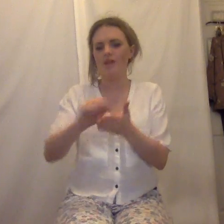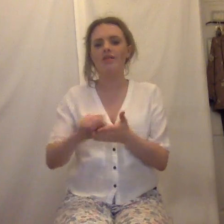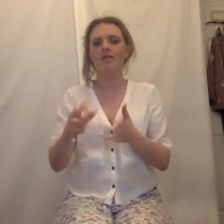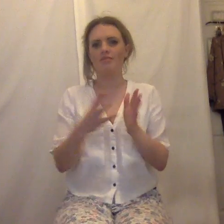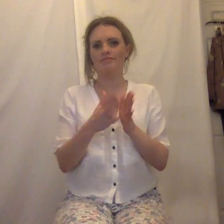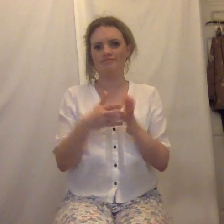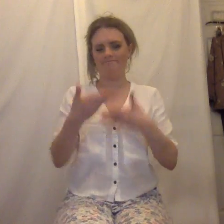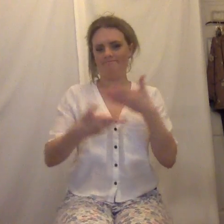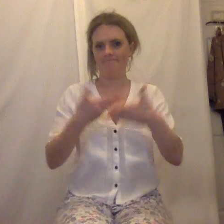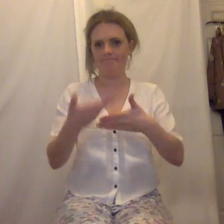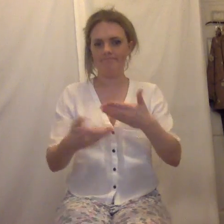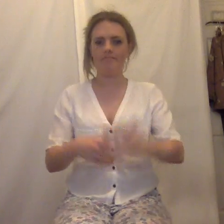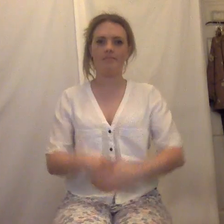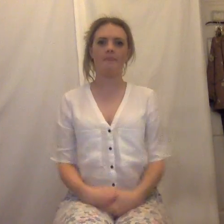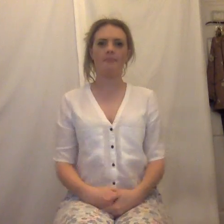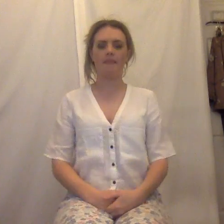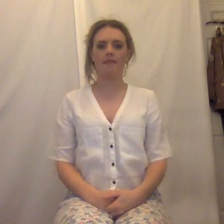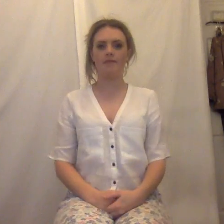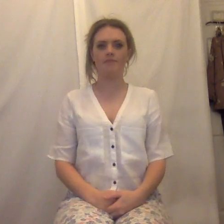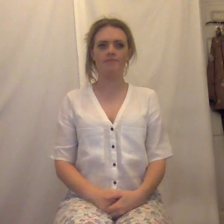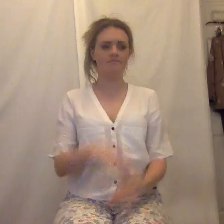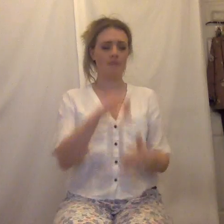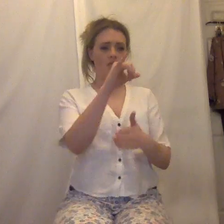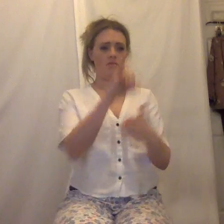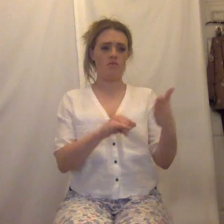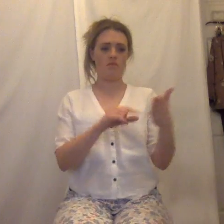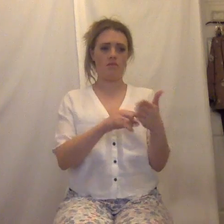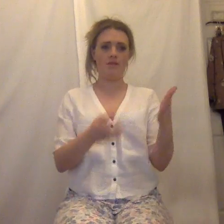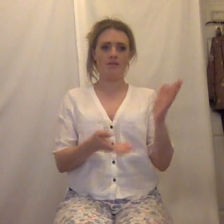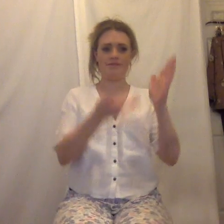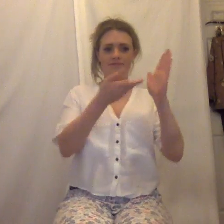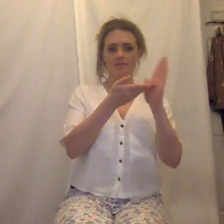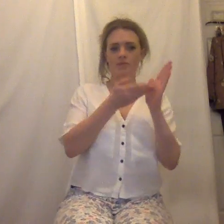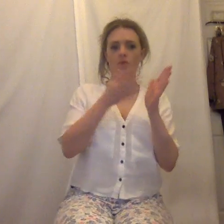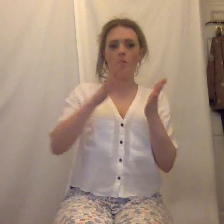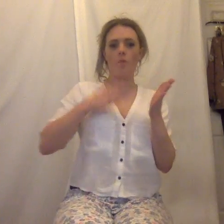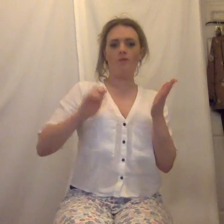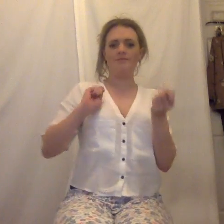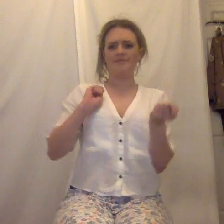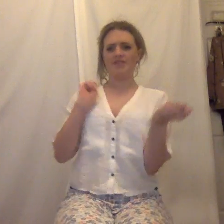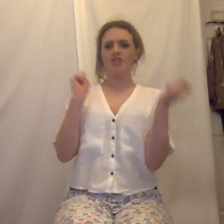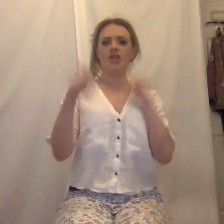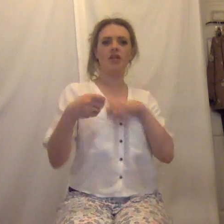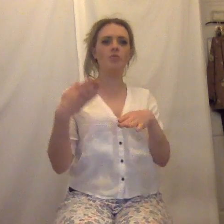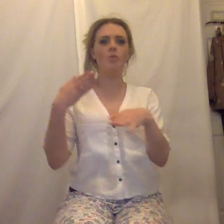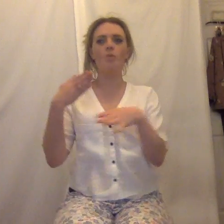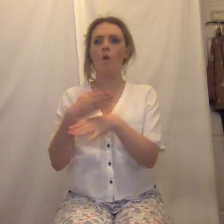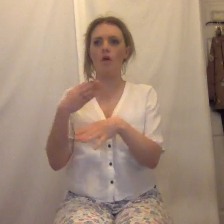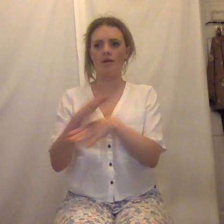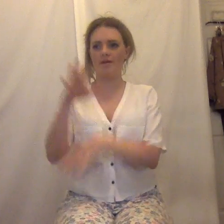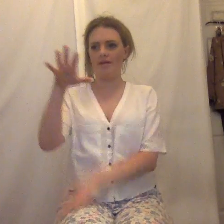There's also about changing working practices to support effective communication. By law,